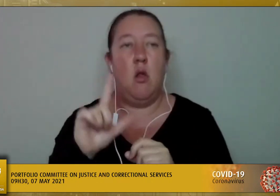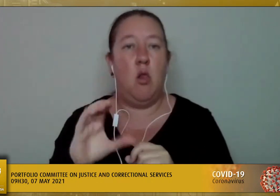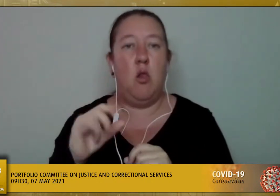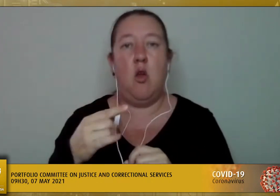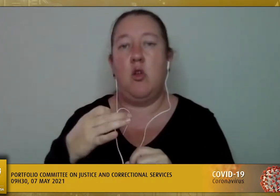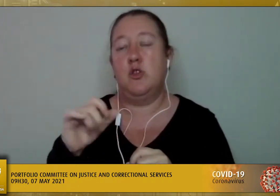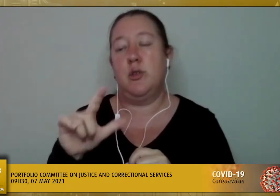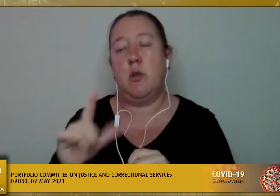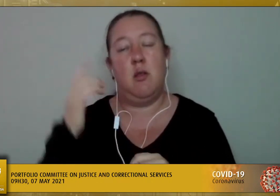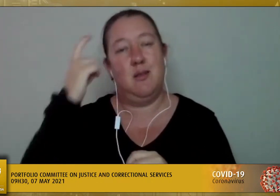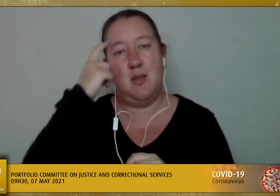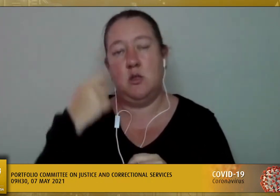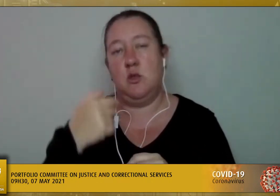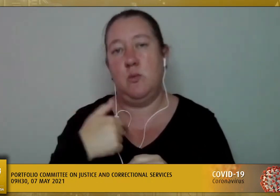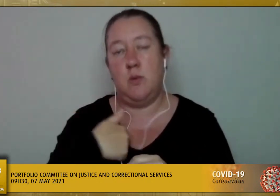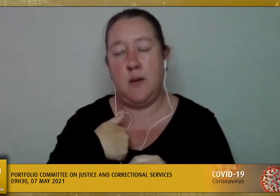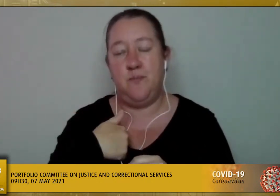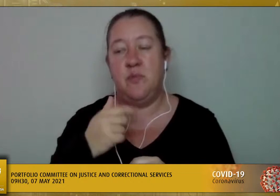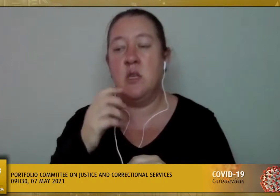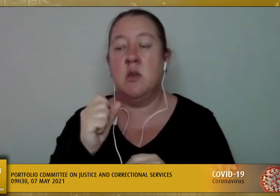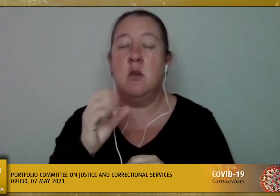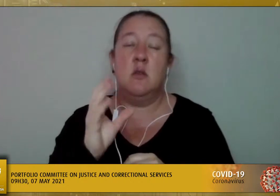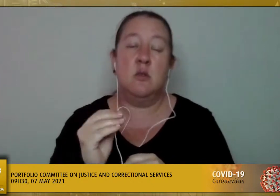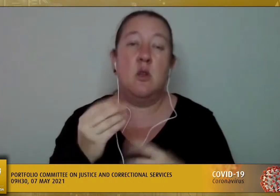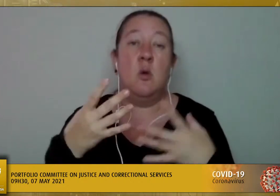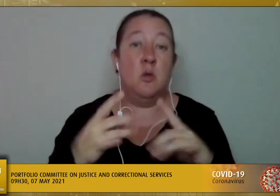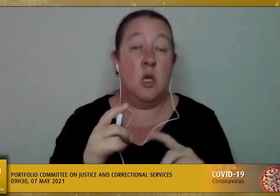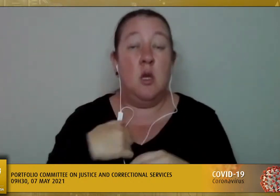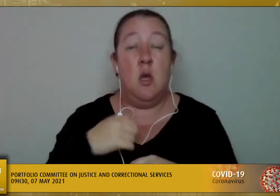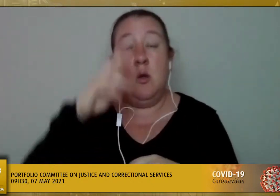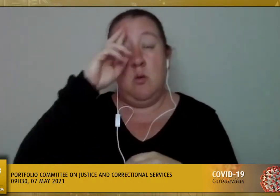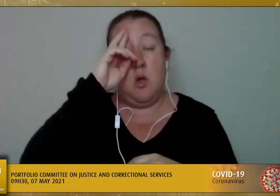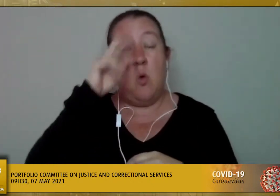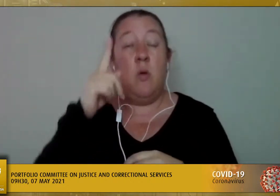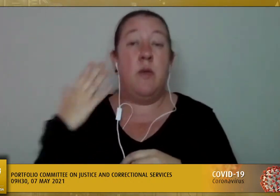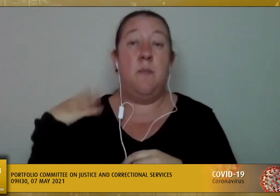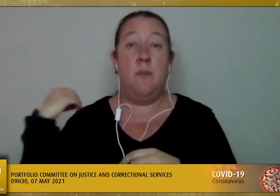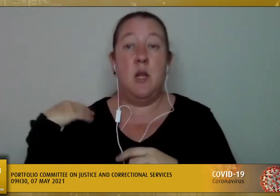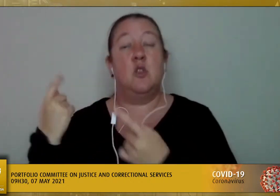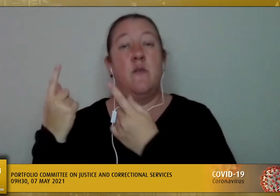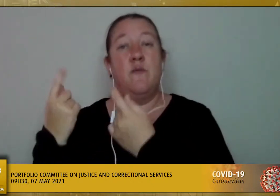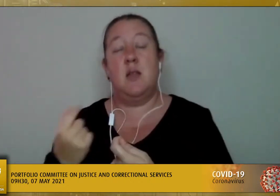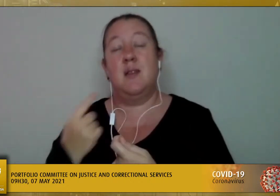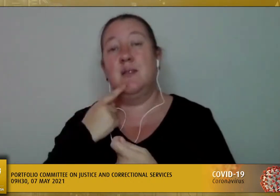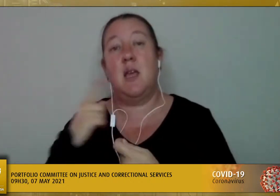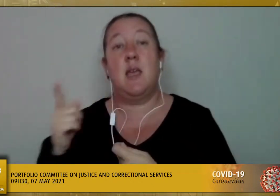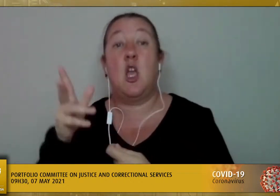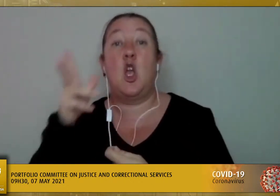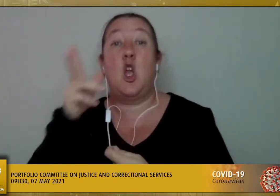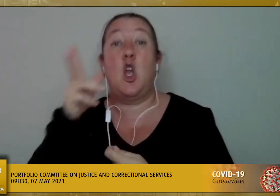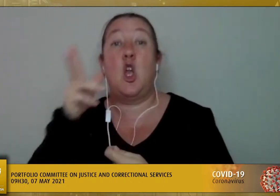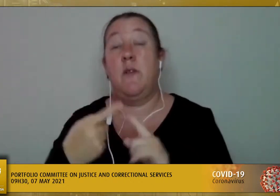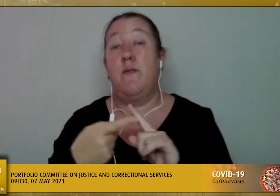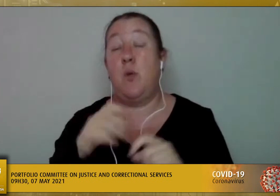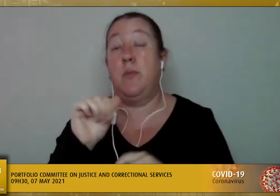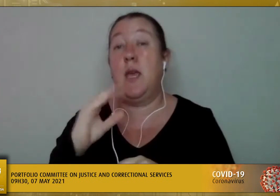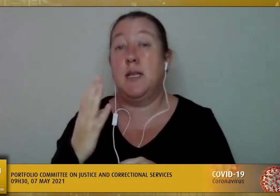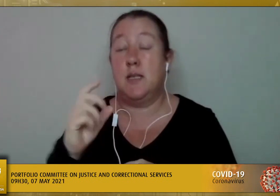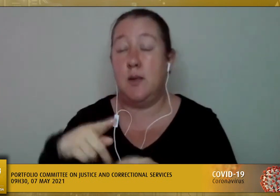me and so chair I do recall the Minister of Finance indicating he'd heard me from the acdp